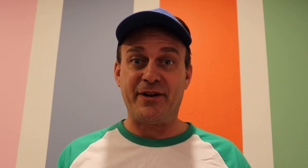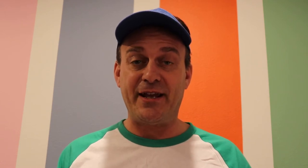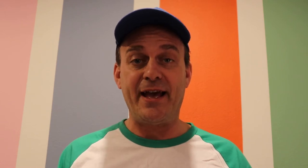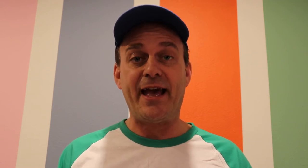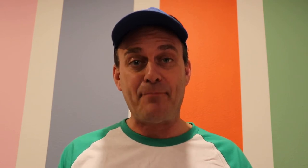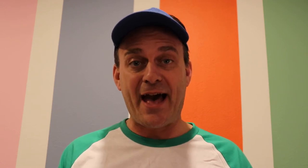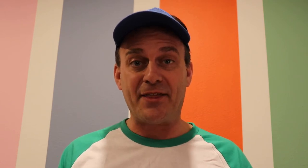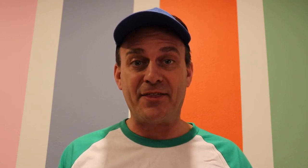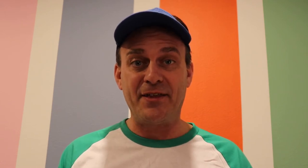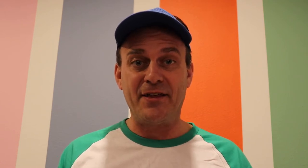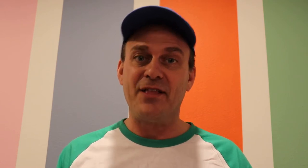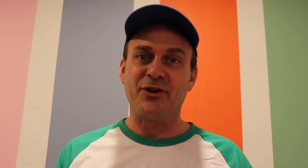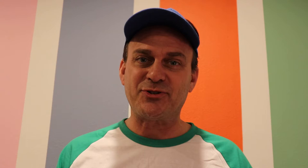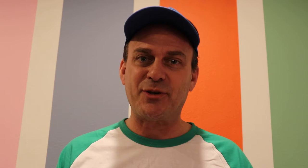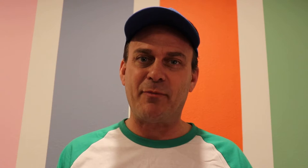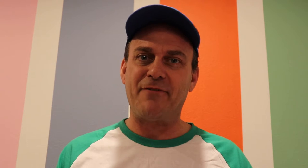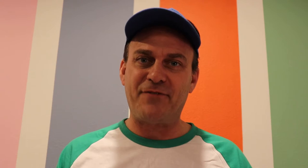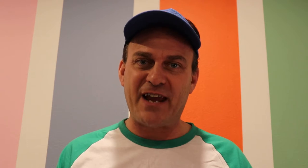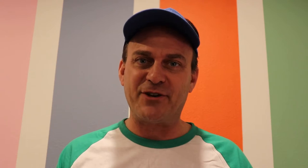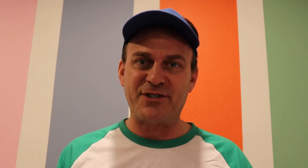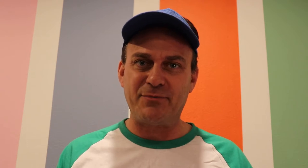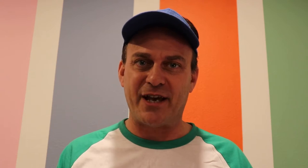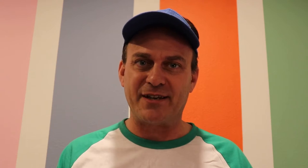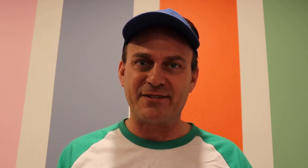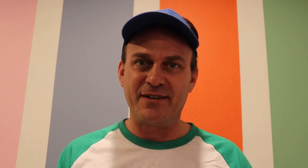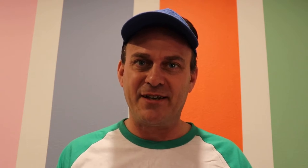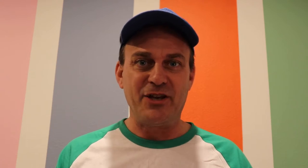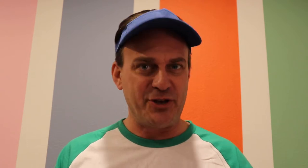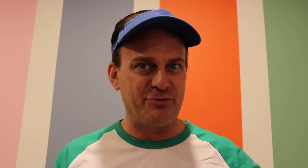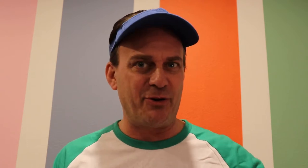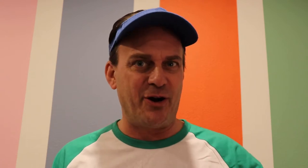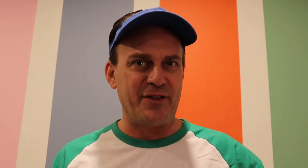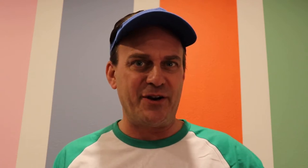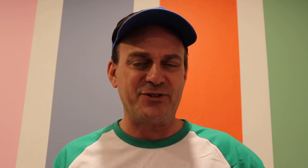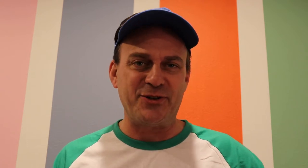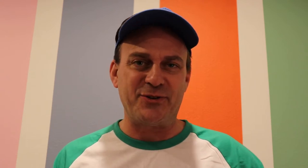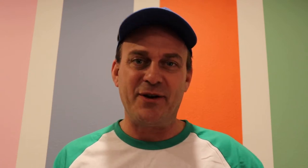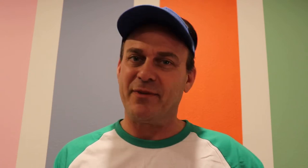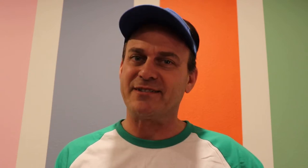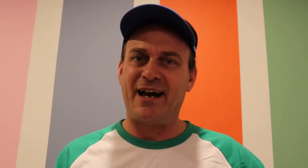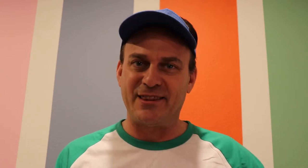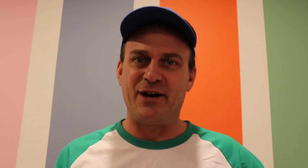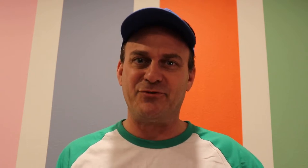engineering, and math. Those are some of my favorite subjects. You can throw art in there too, because I love to